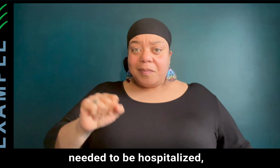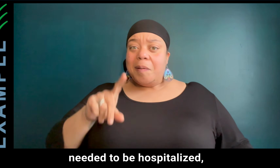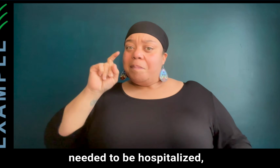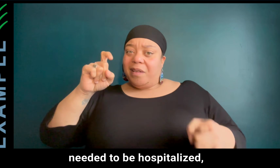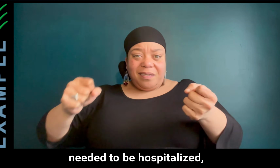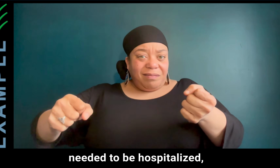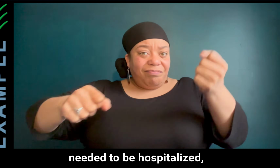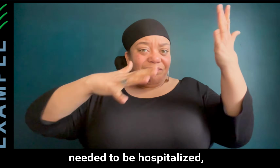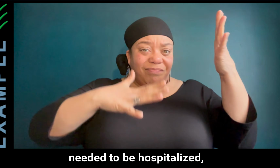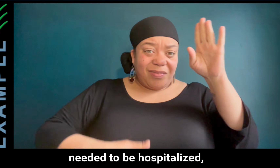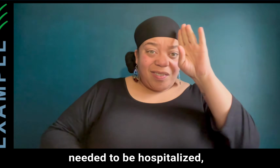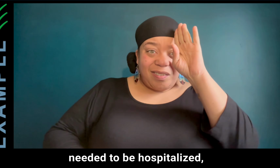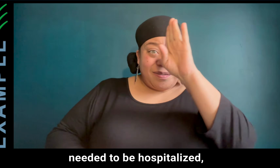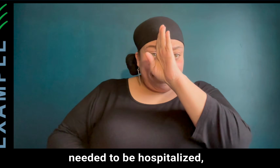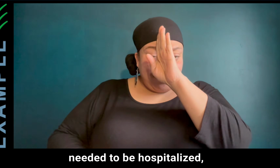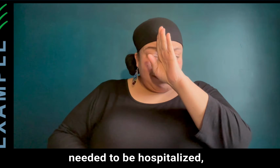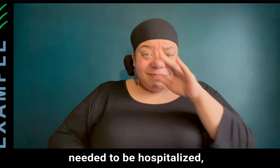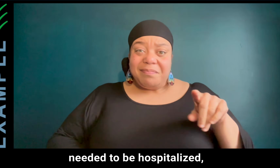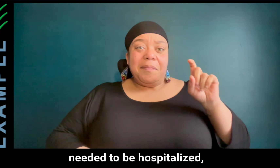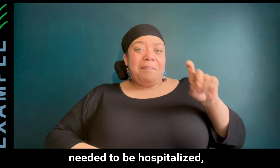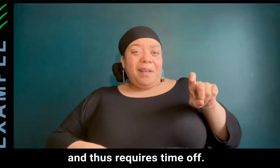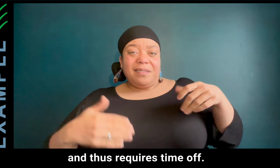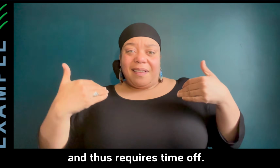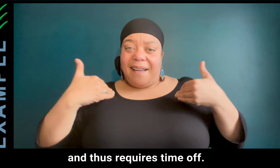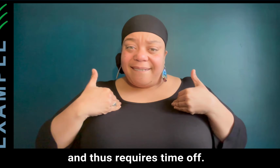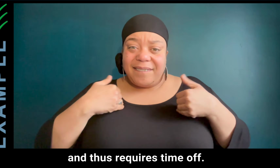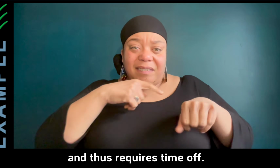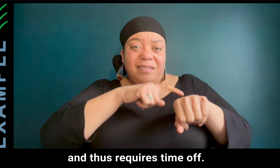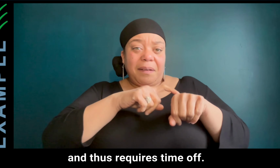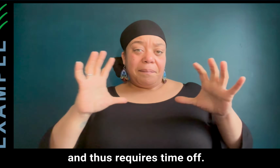Needed to be hospitalized, and thus requires time off.